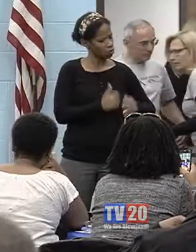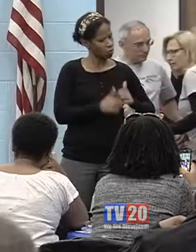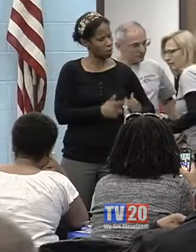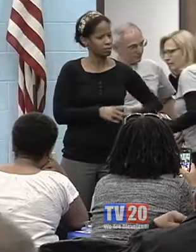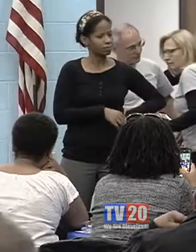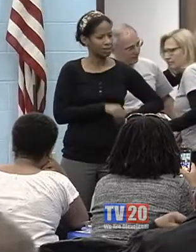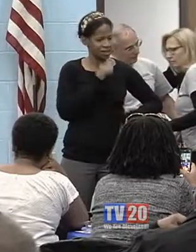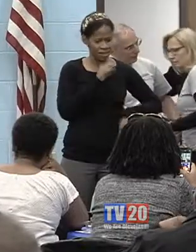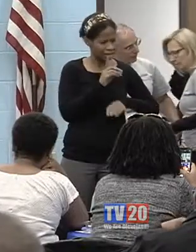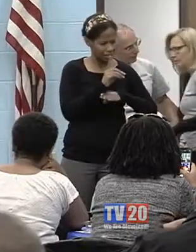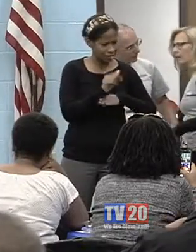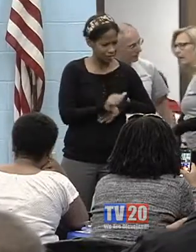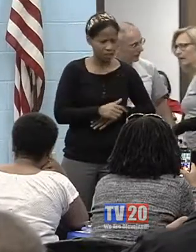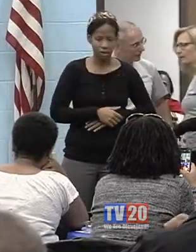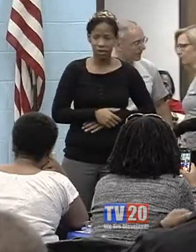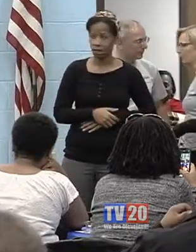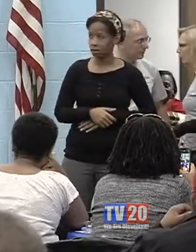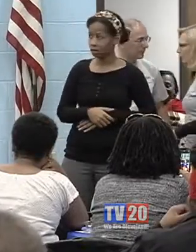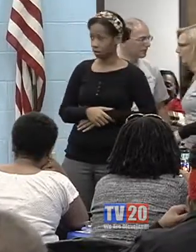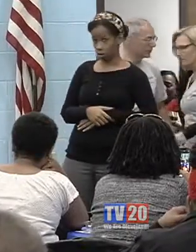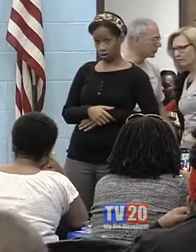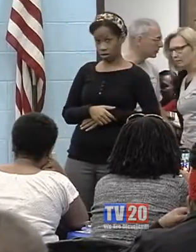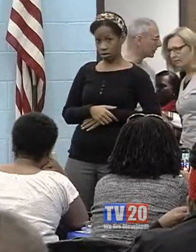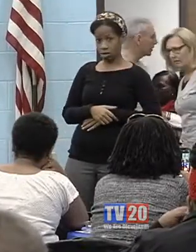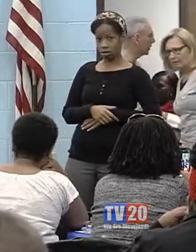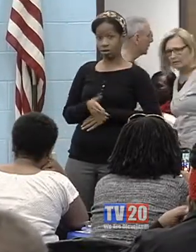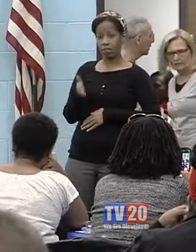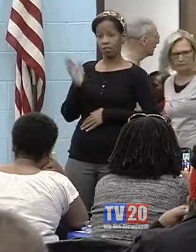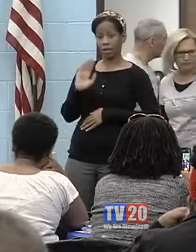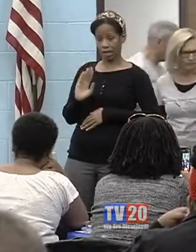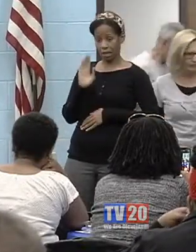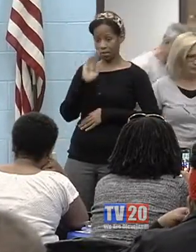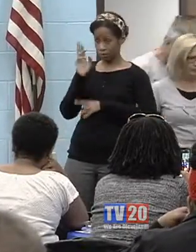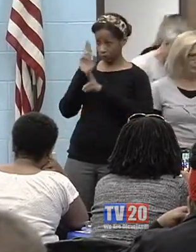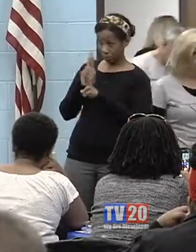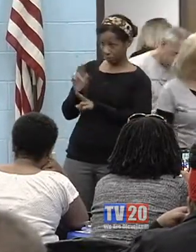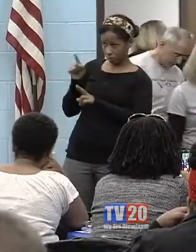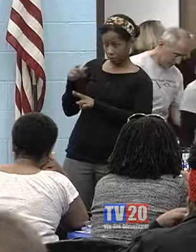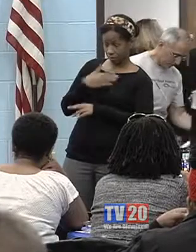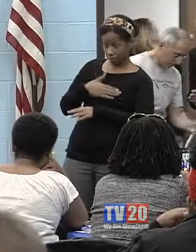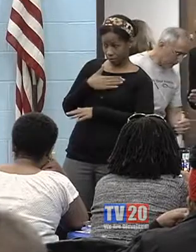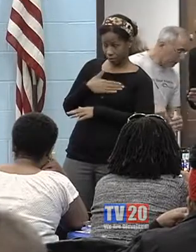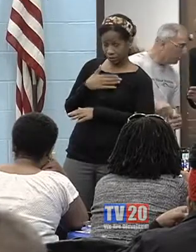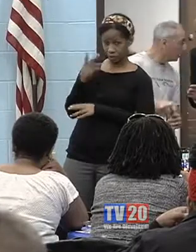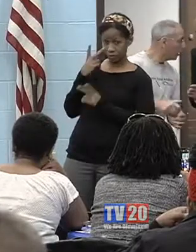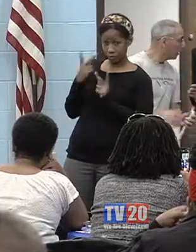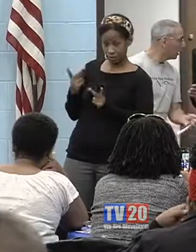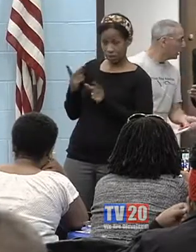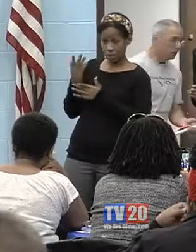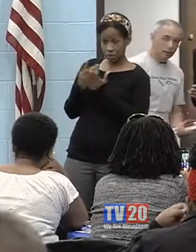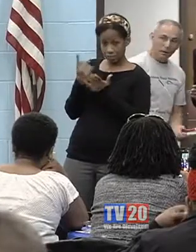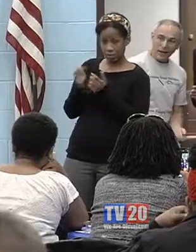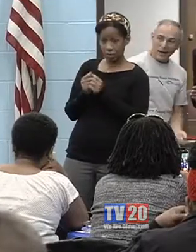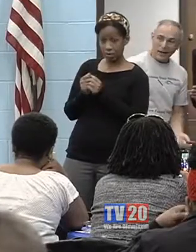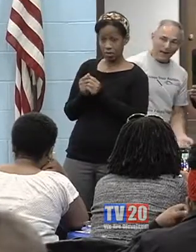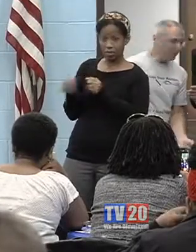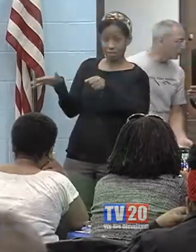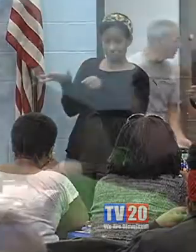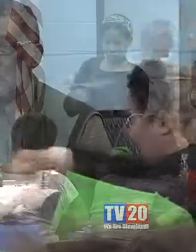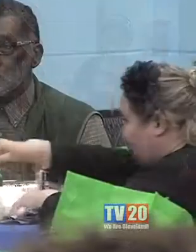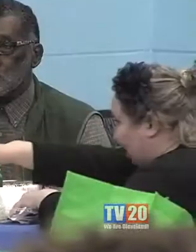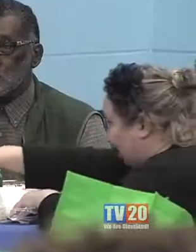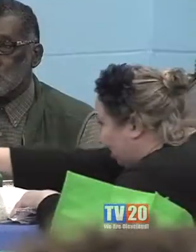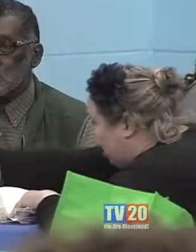store. I said, Senator, with all due respect, what you're seeing is someone that has